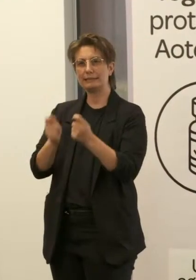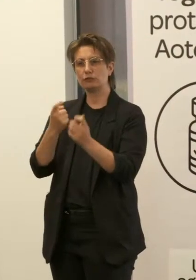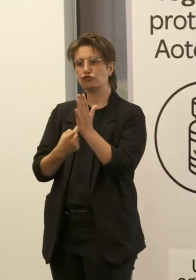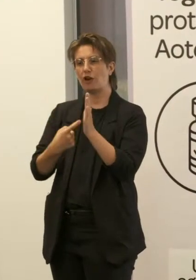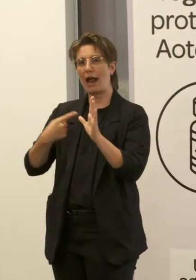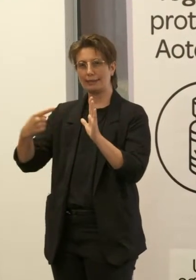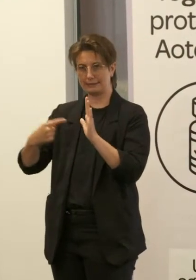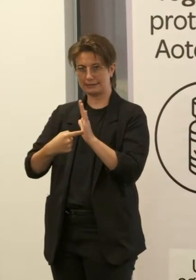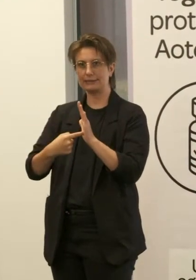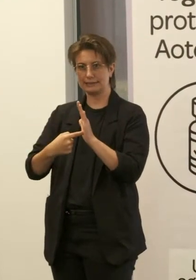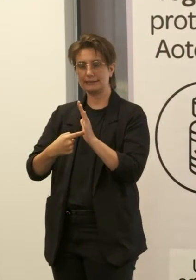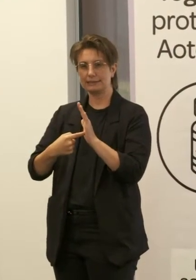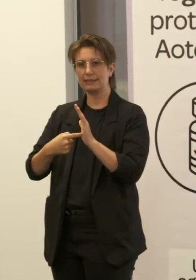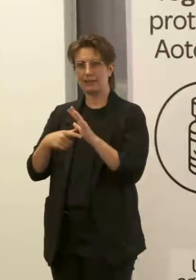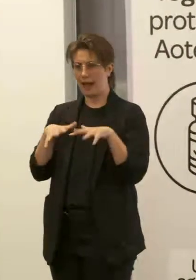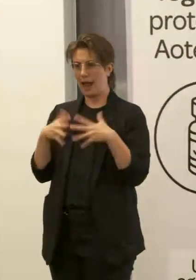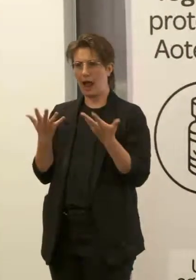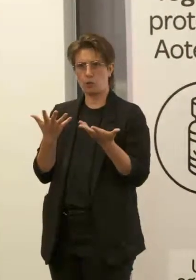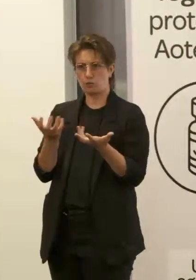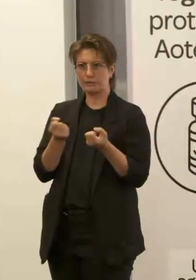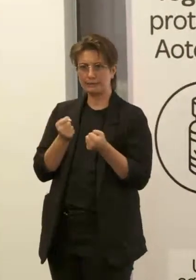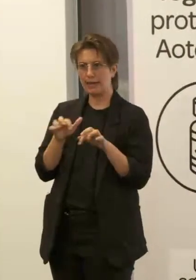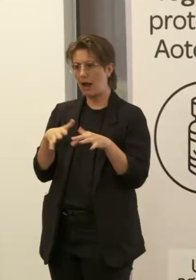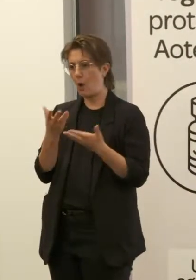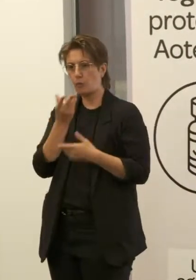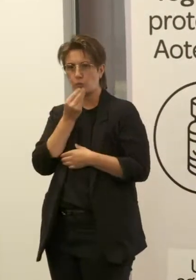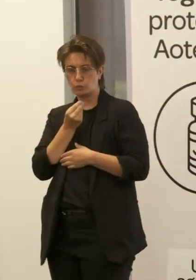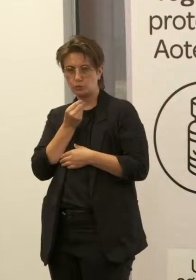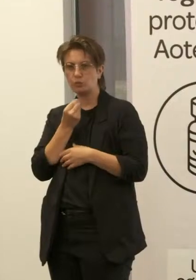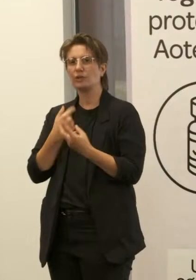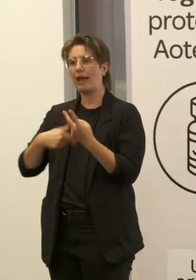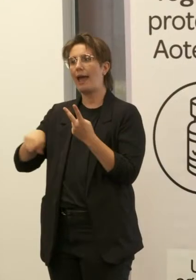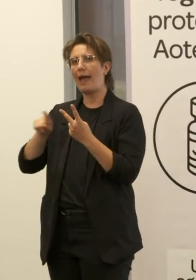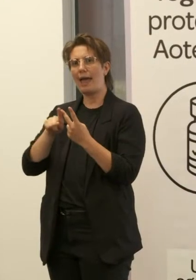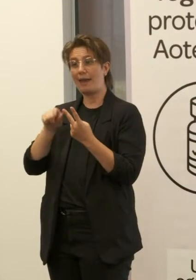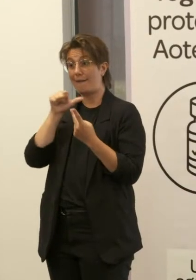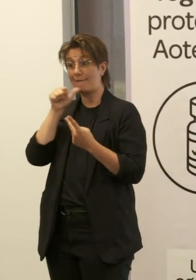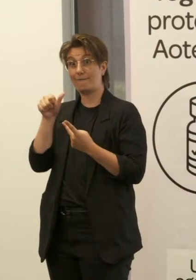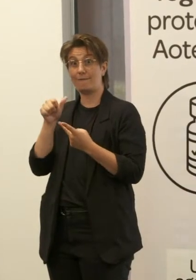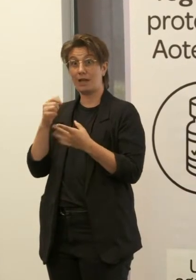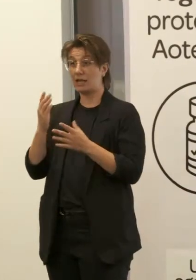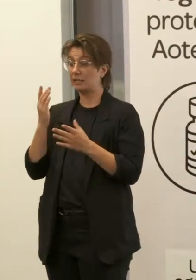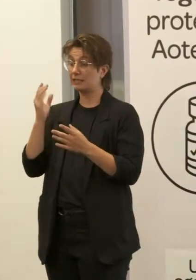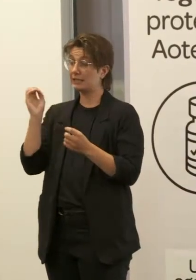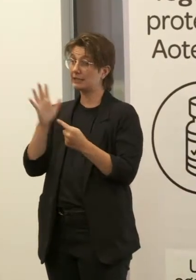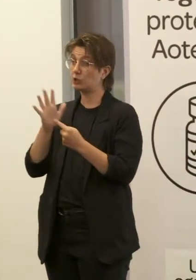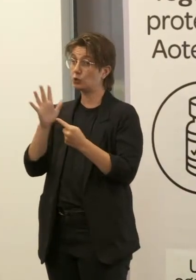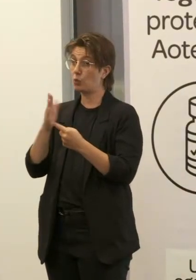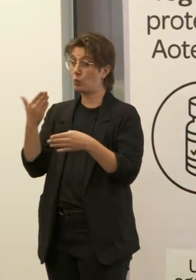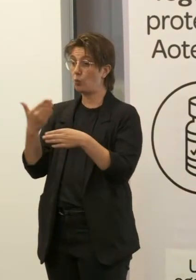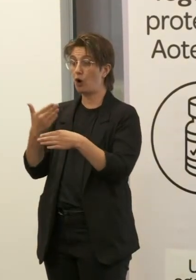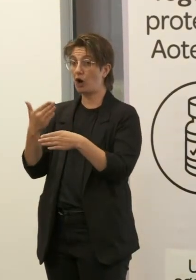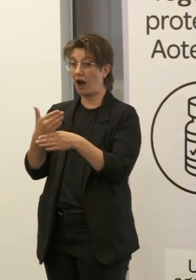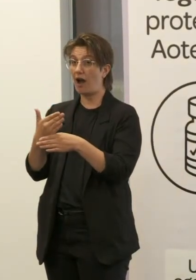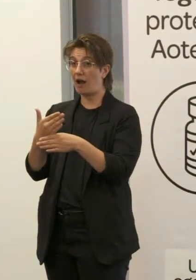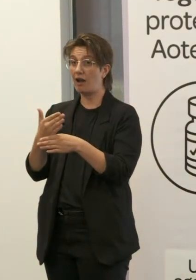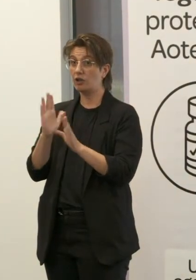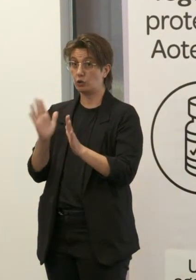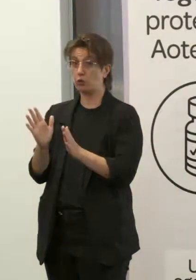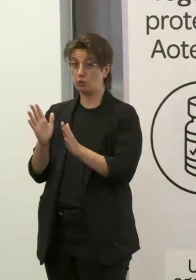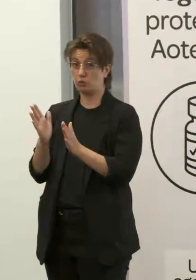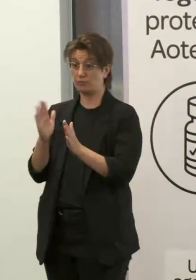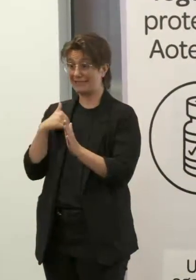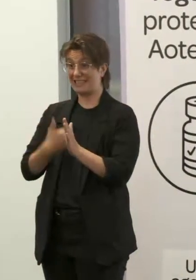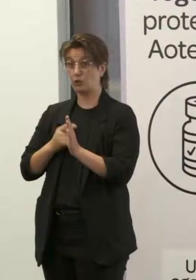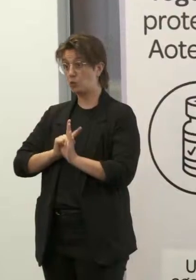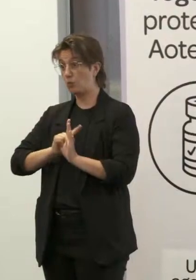allow people to be back at work if they're identified as a contact, if them being at work is critical to a service continuing to run,